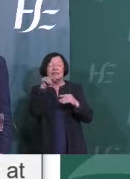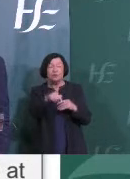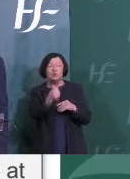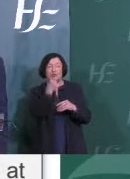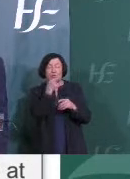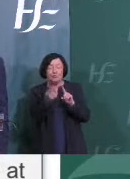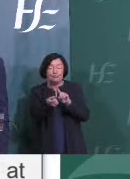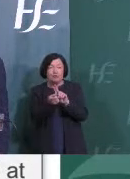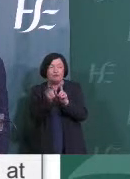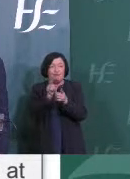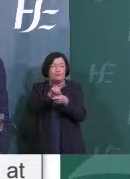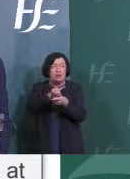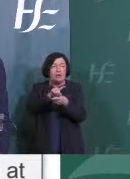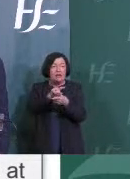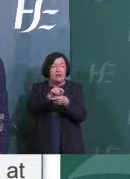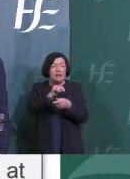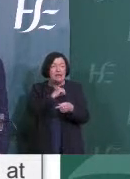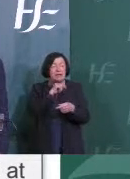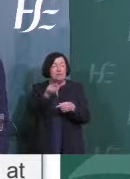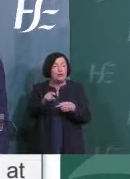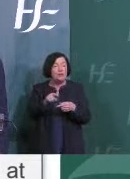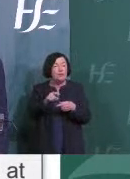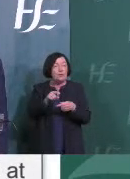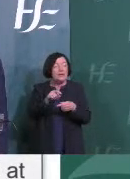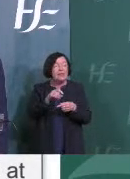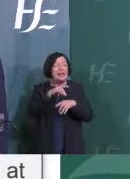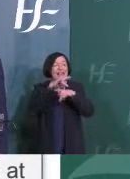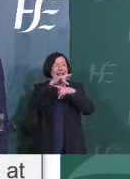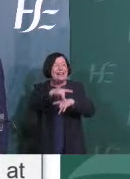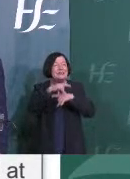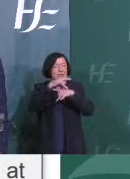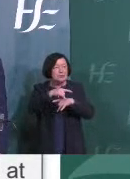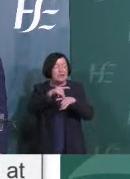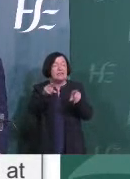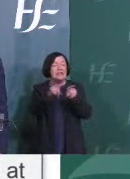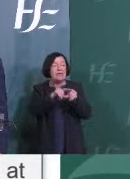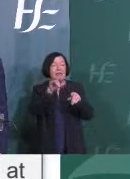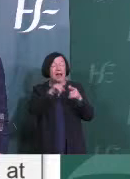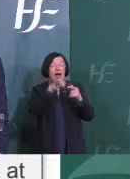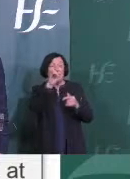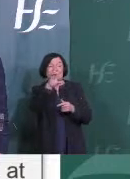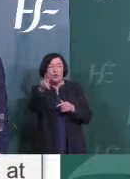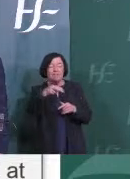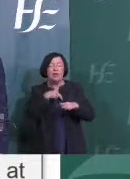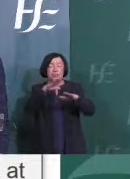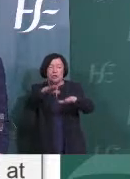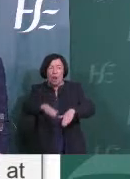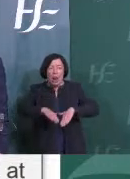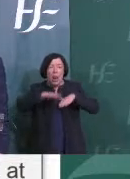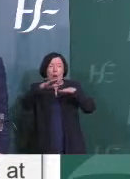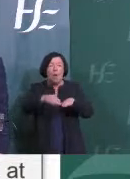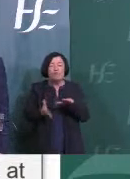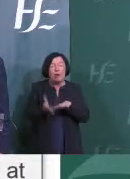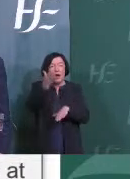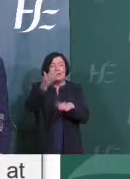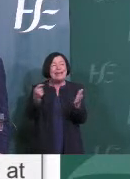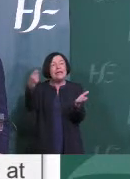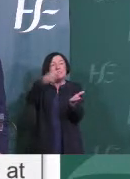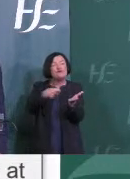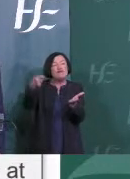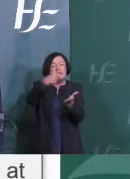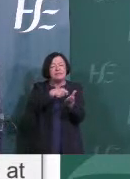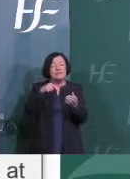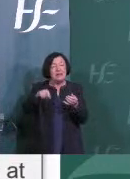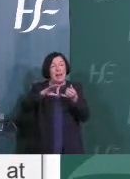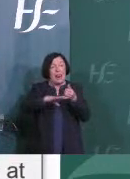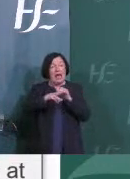cases converted into harm into those people who became unwell. And similarly in ITU, a very slow rise, an increase from this last